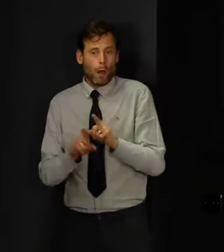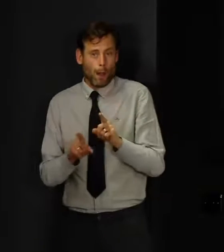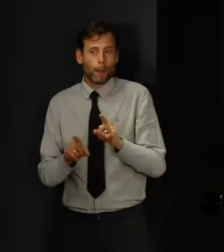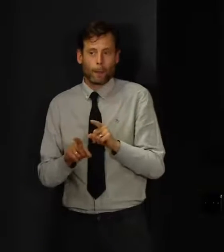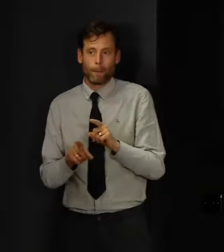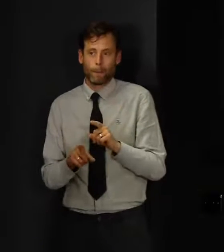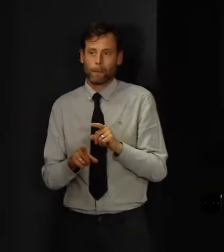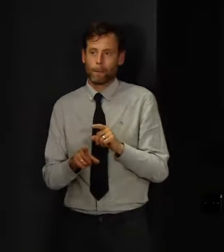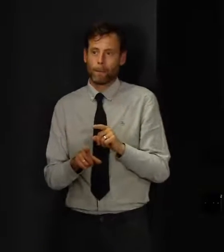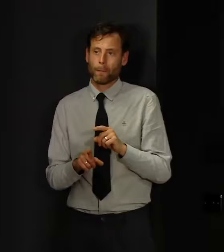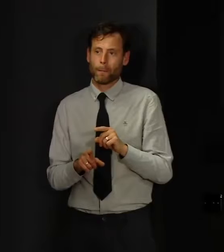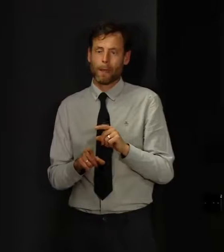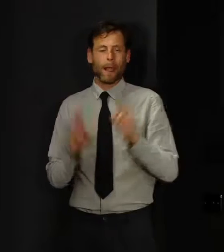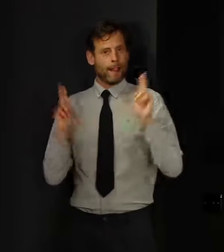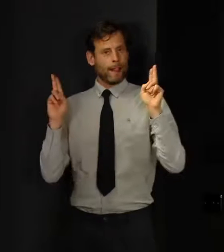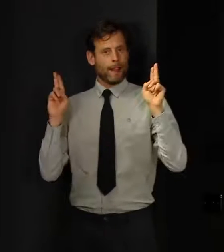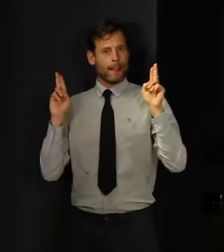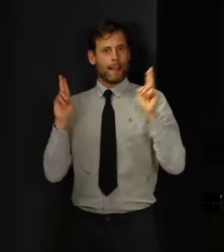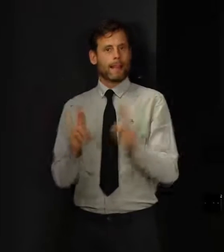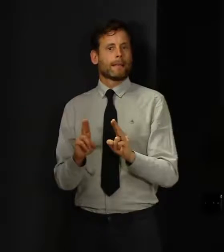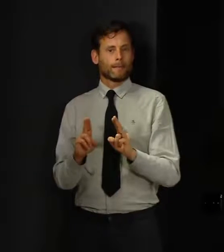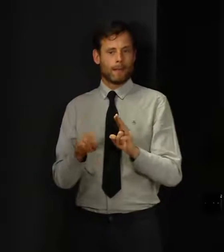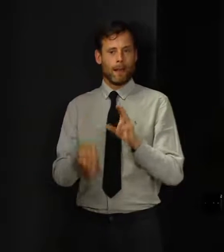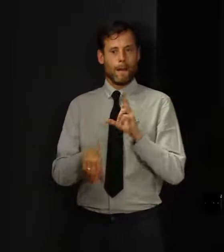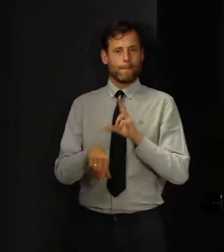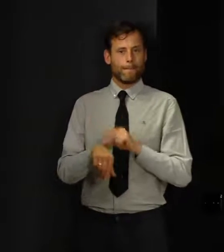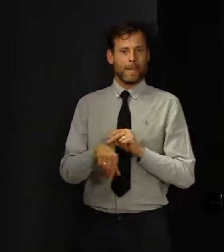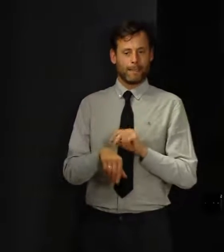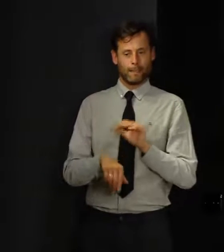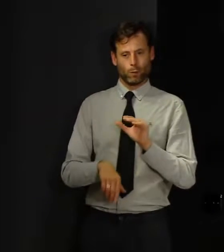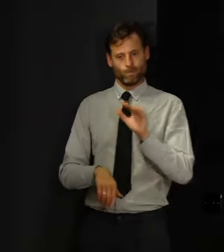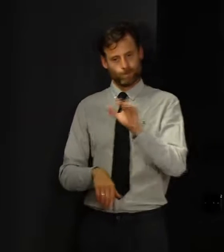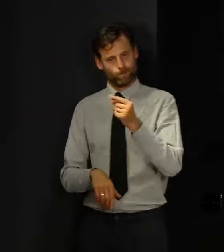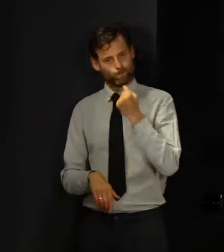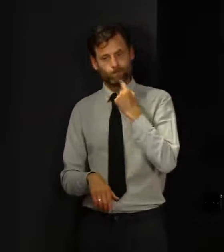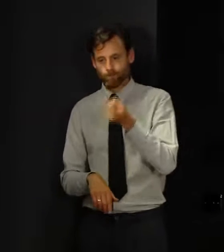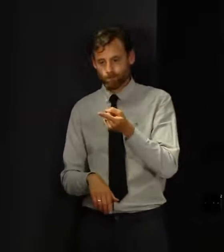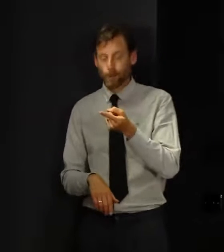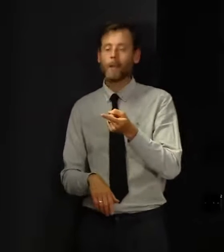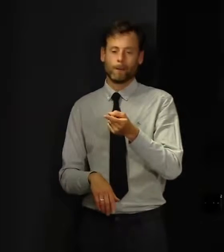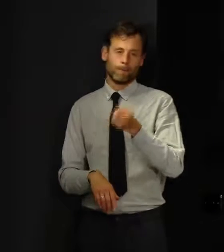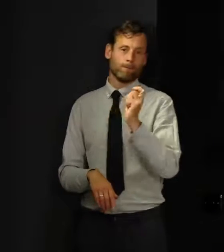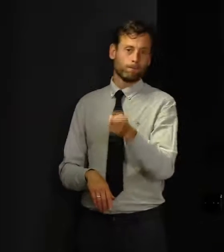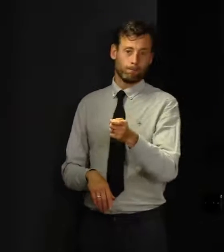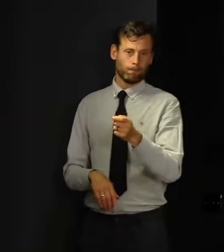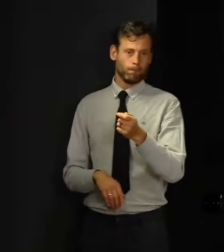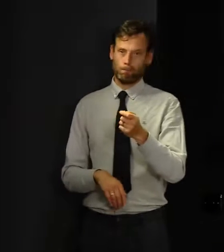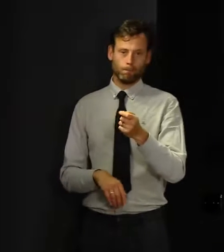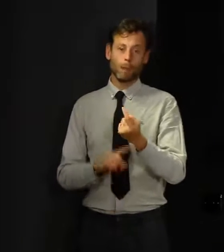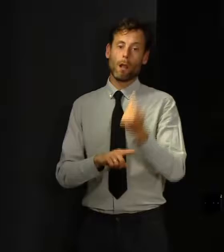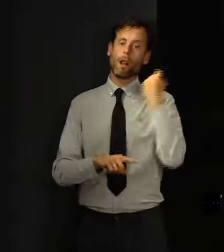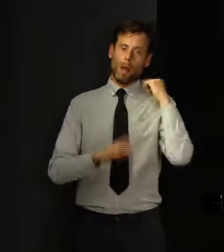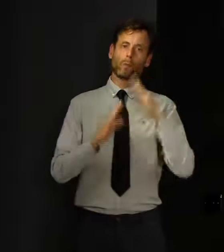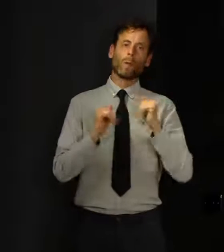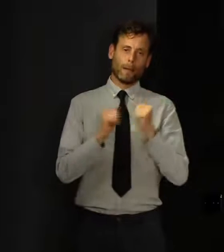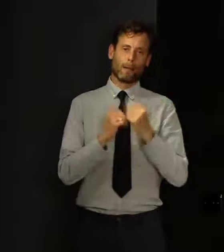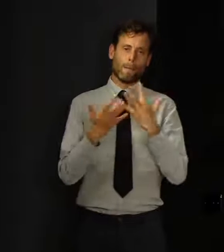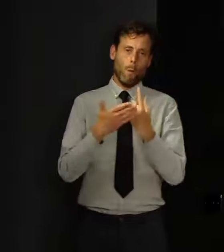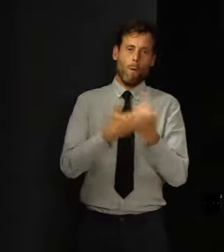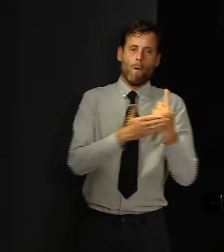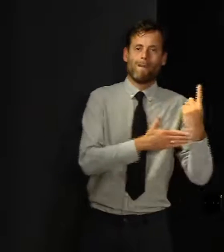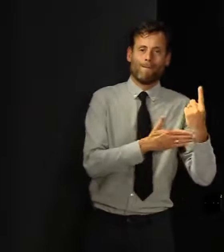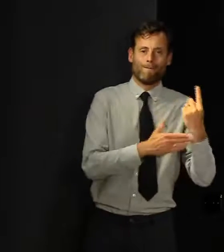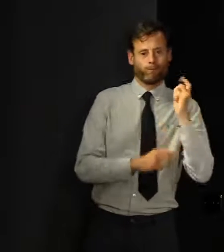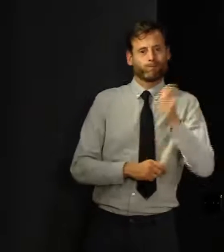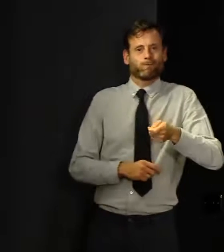been significantly less need for police to use their enforcement measures this weekend in comparison to last weekend. So